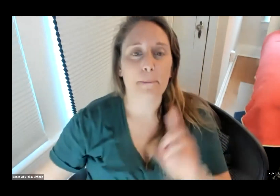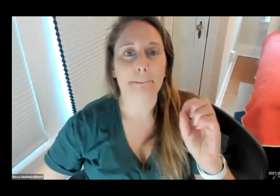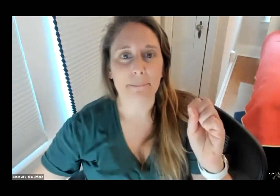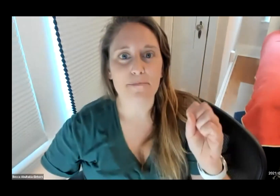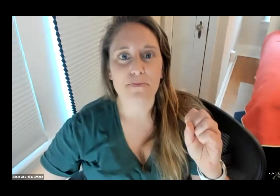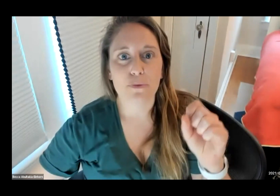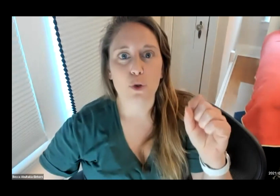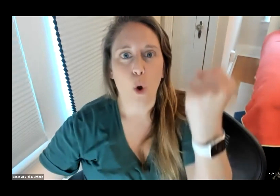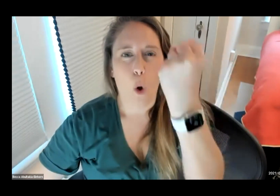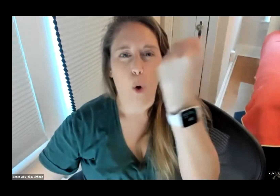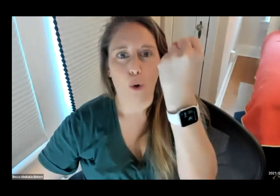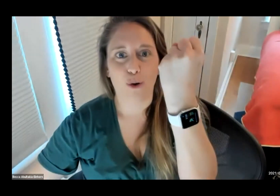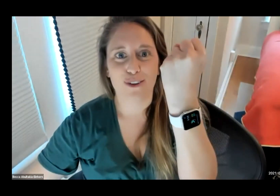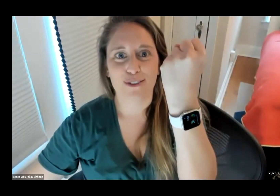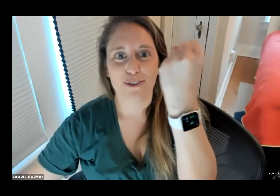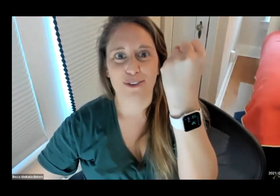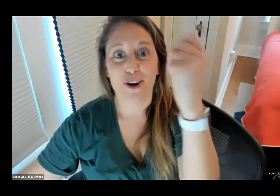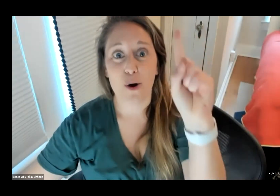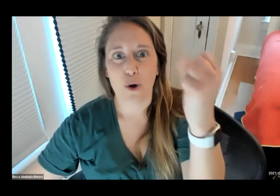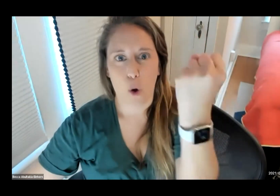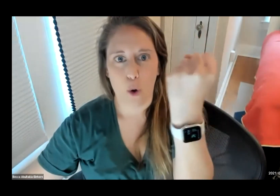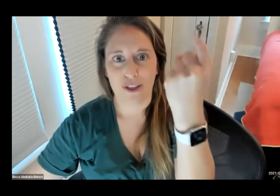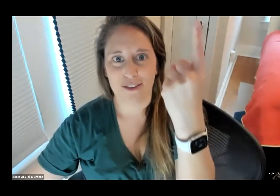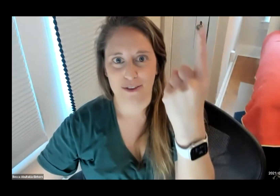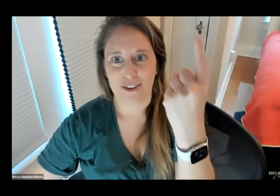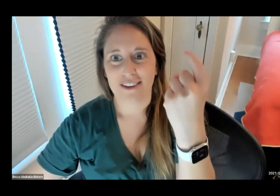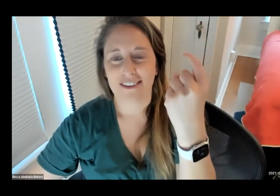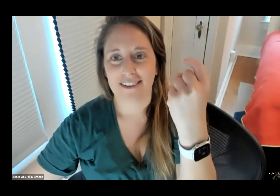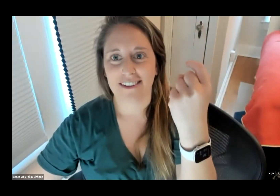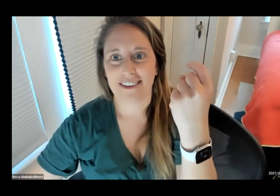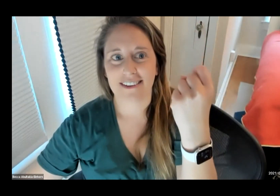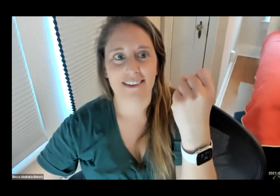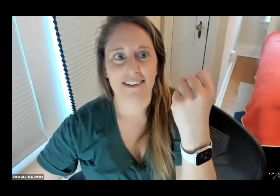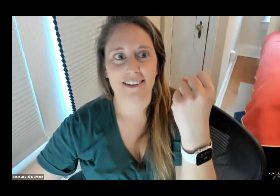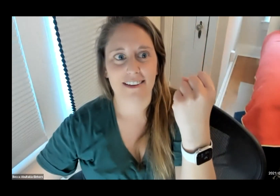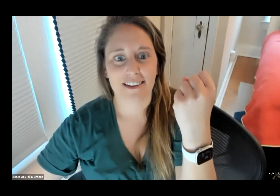Can you see me? So I Just a did moment. see a question in the chat.